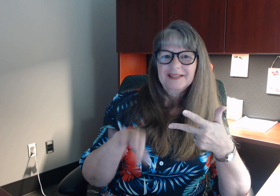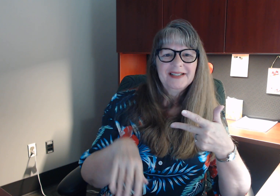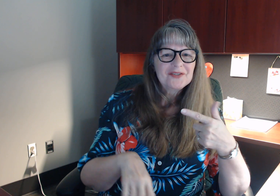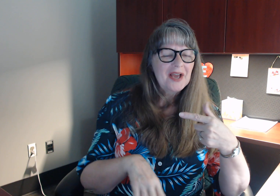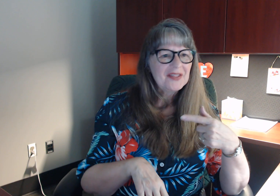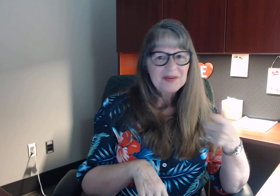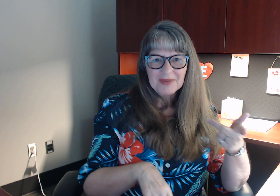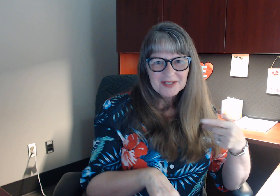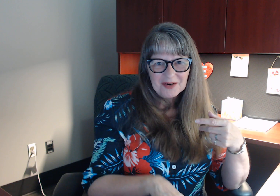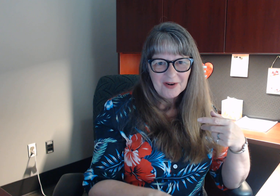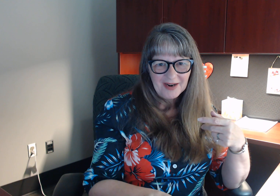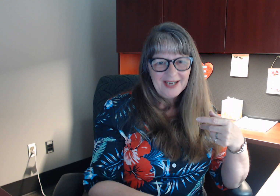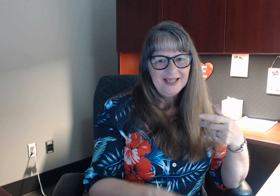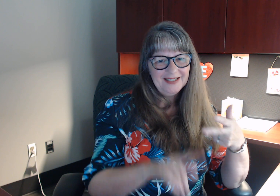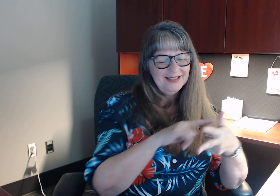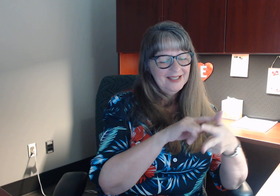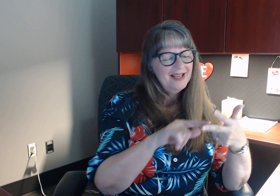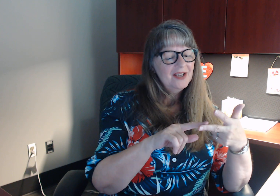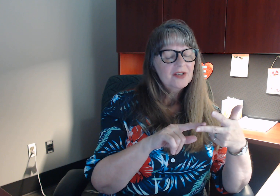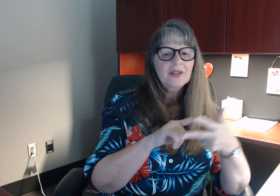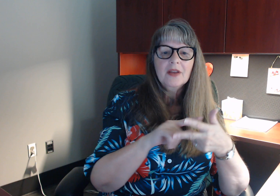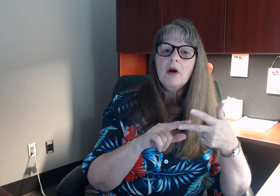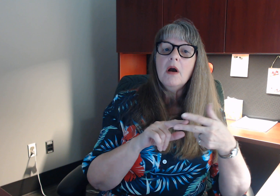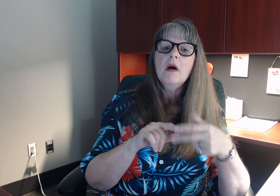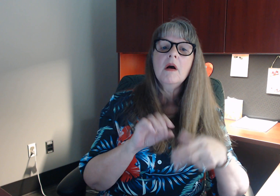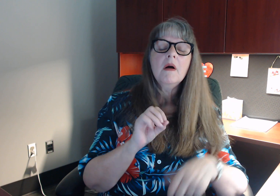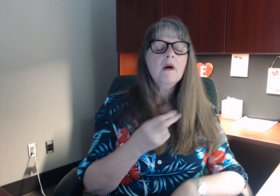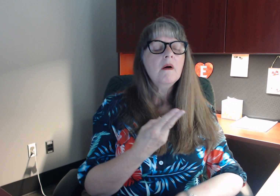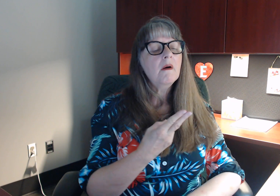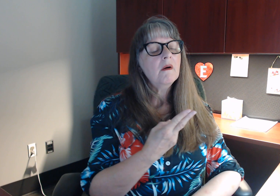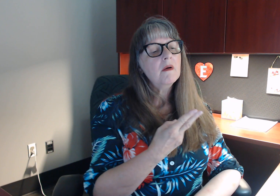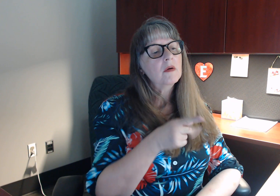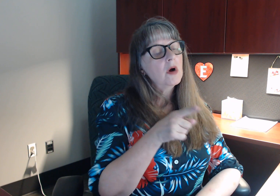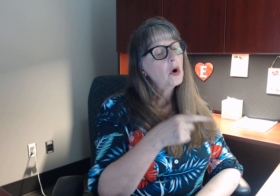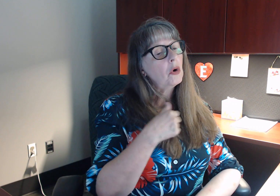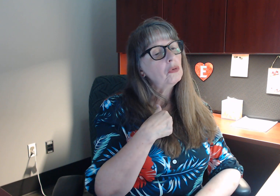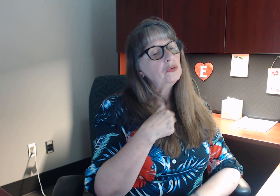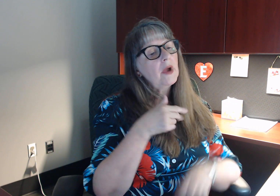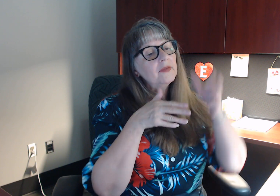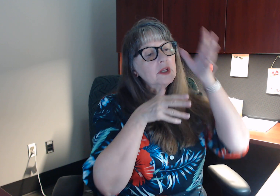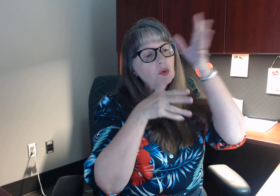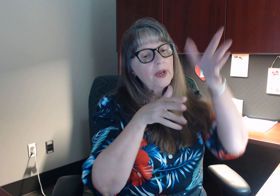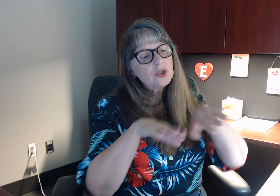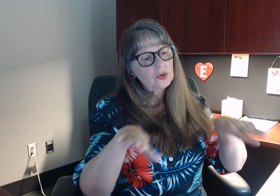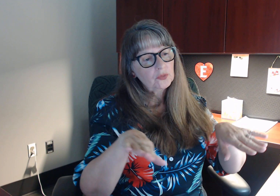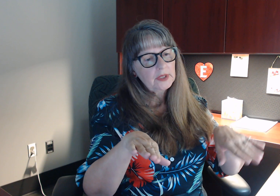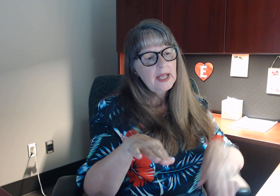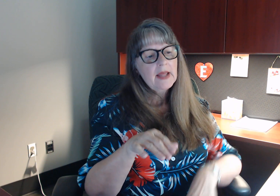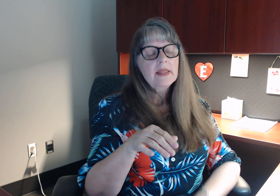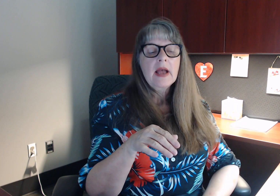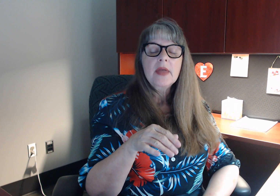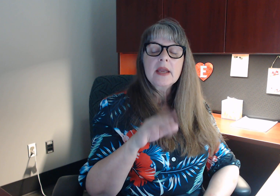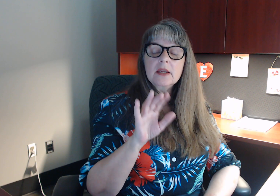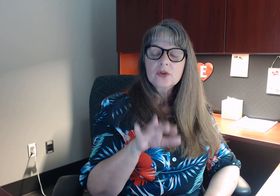So I had to think myself, right? So then they go, oh, you have any grandchildren? Now they can do that